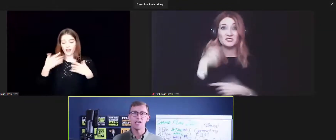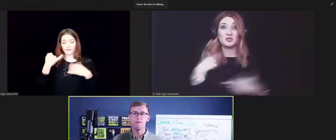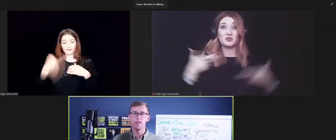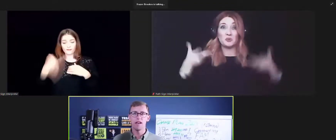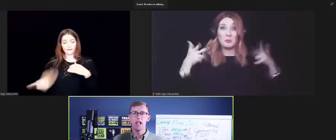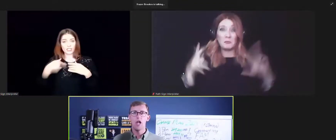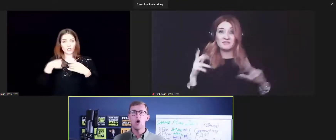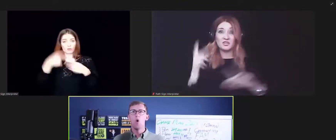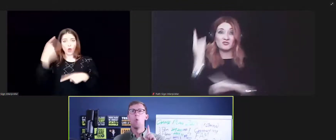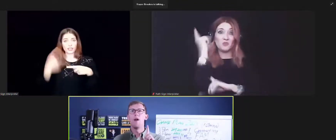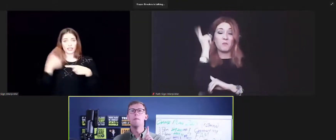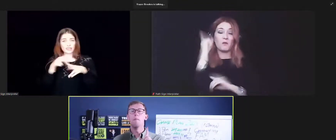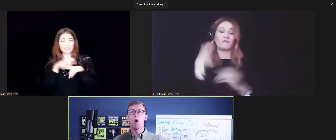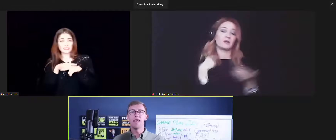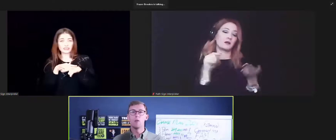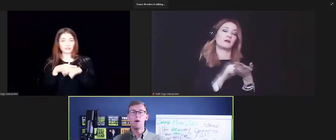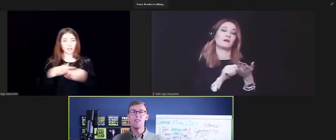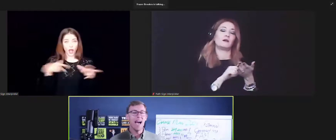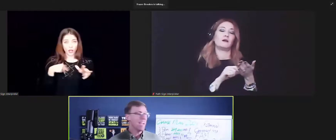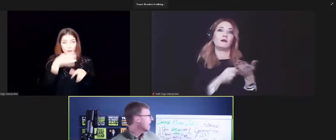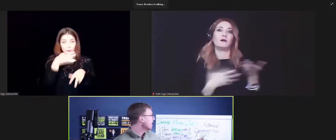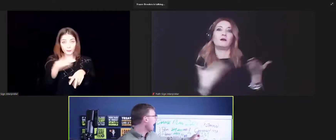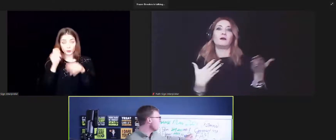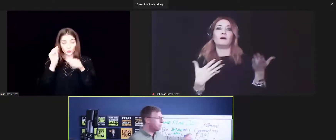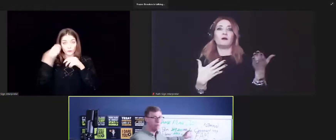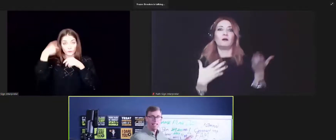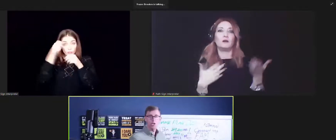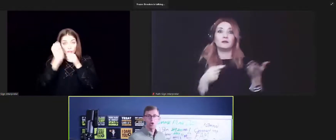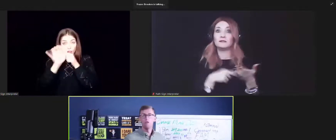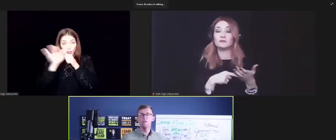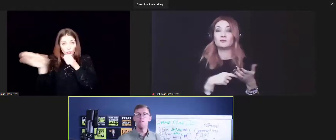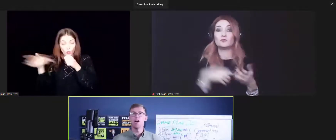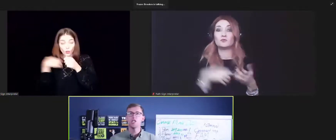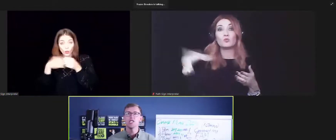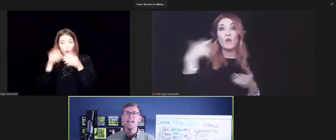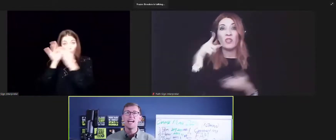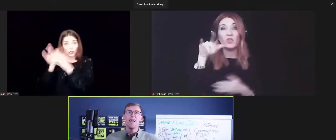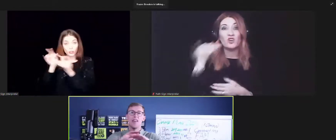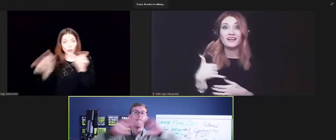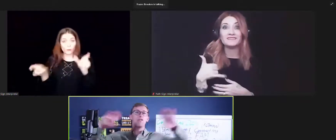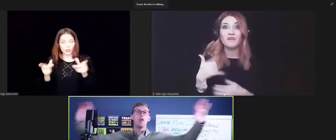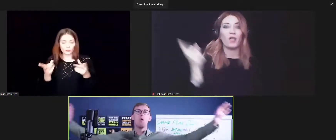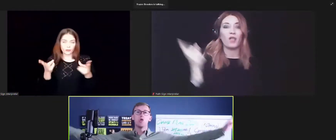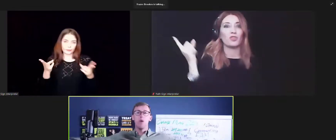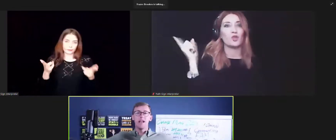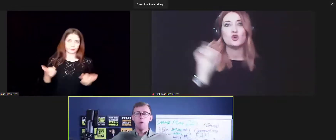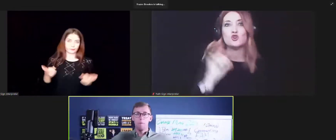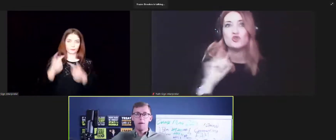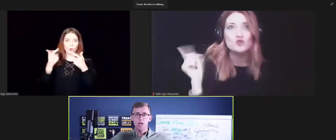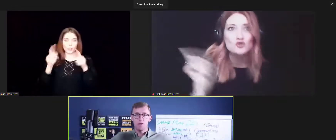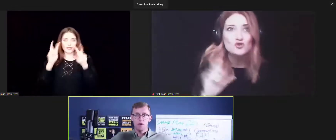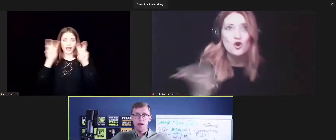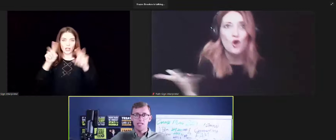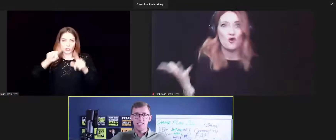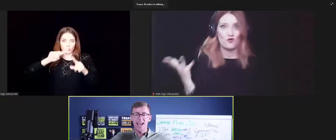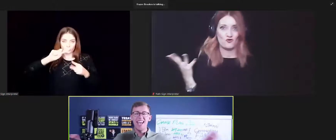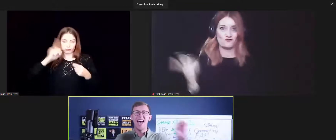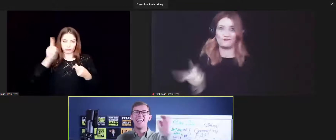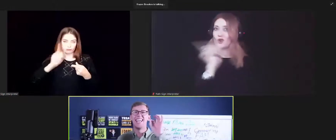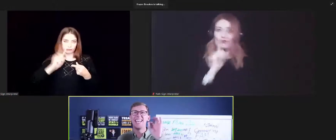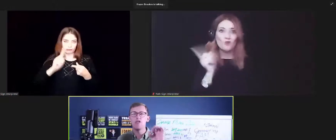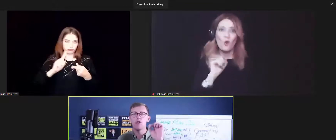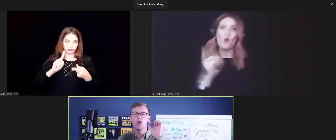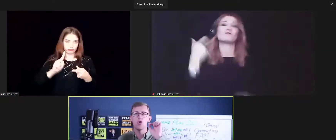is everything. Win the morning, win the day. Get the blitz done first thing. Then if you don't do any more business for the rest of the day,